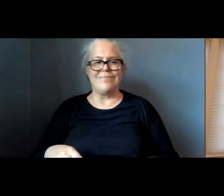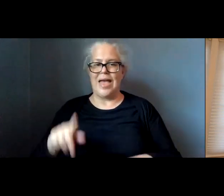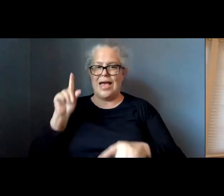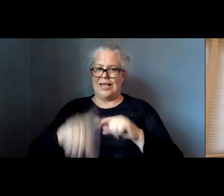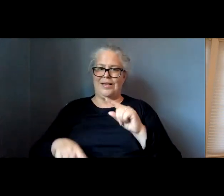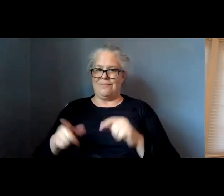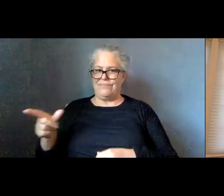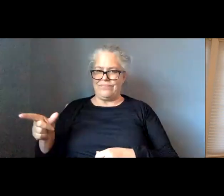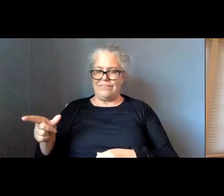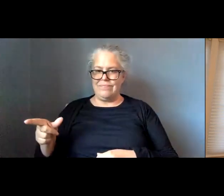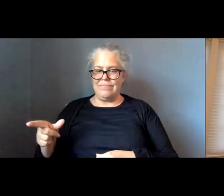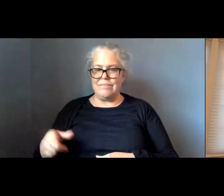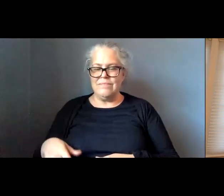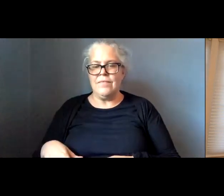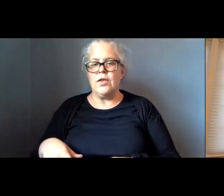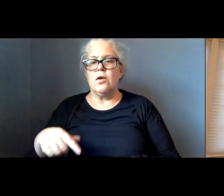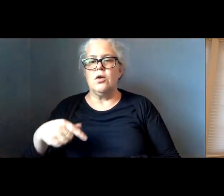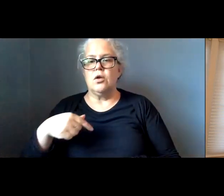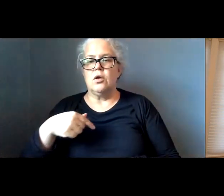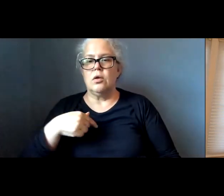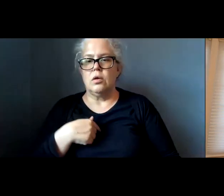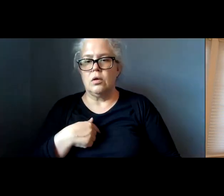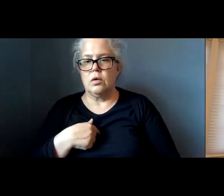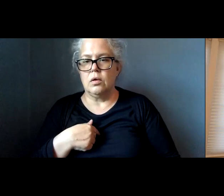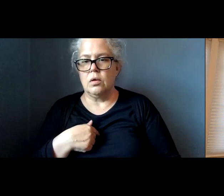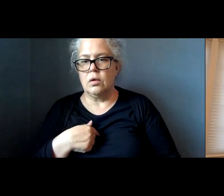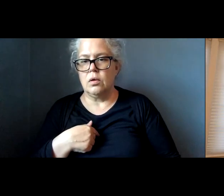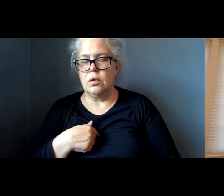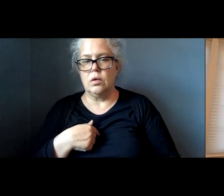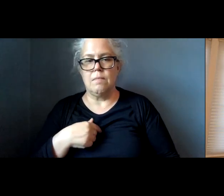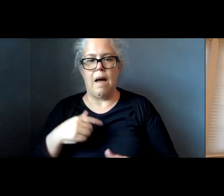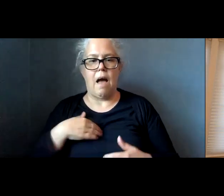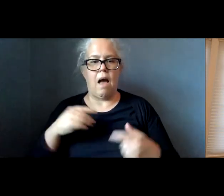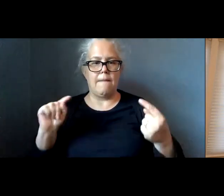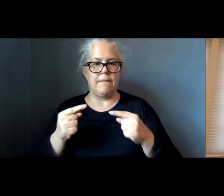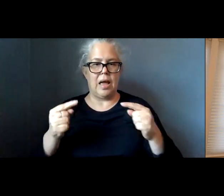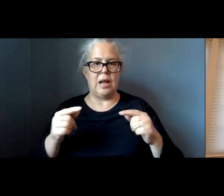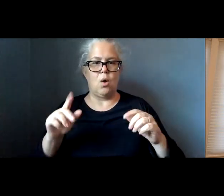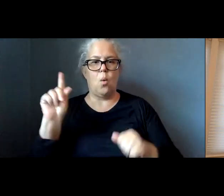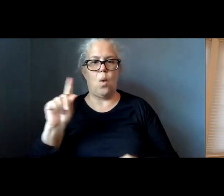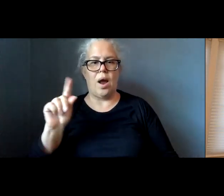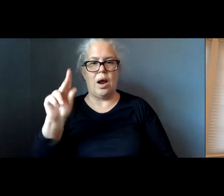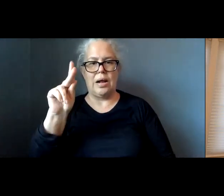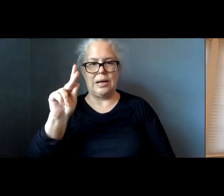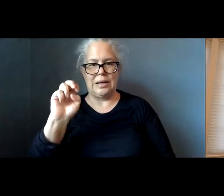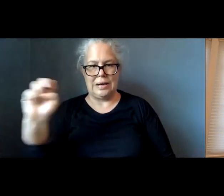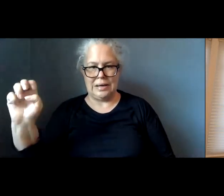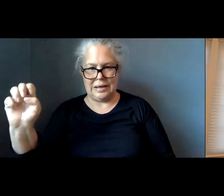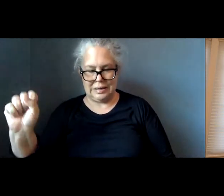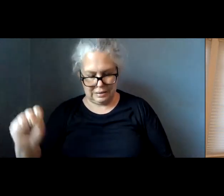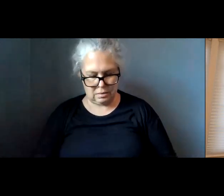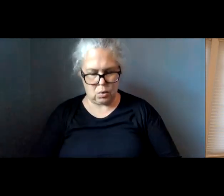that. The ache in my deeply cold legs at by this point settled into my knees and made each step an exclamation point of